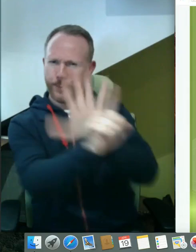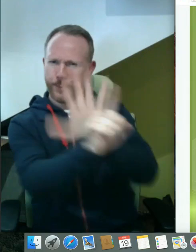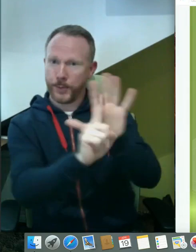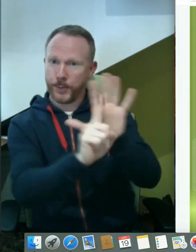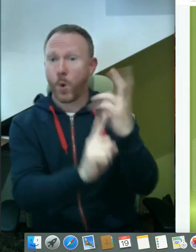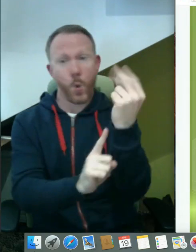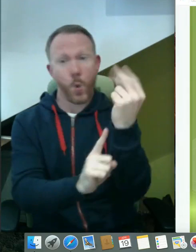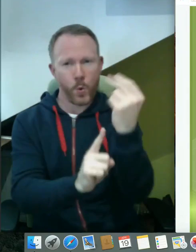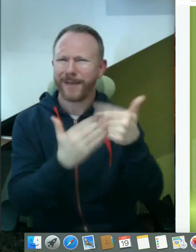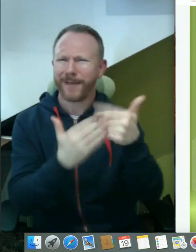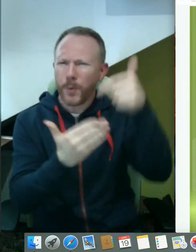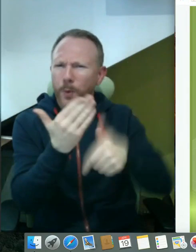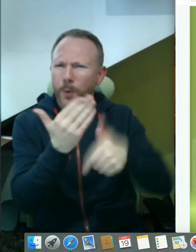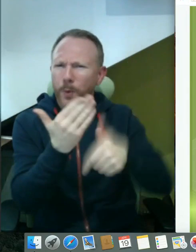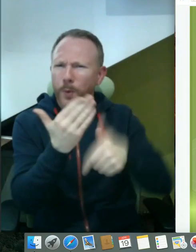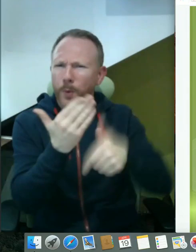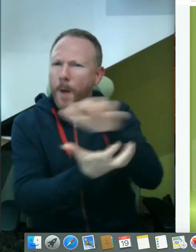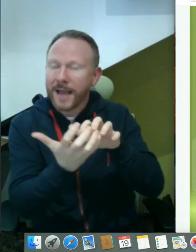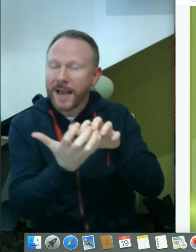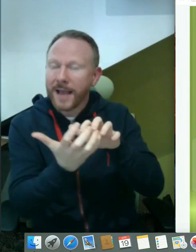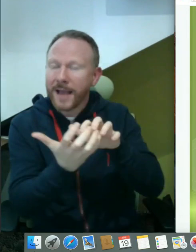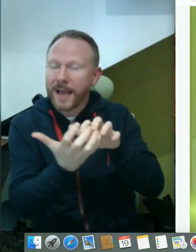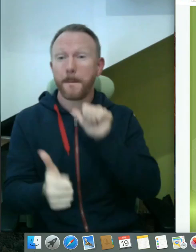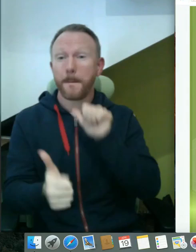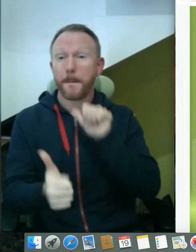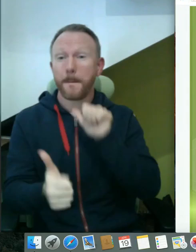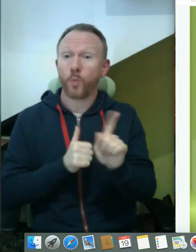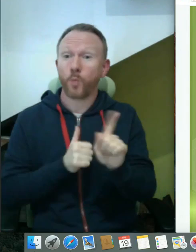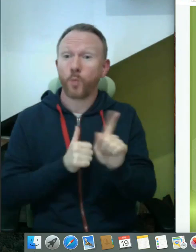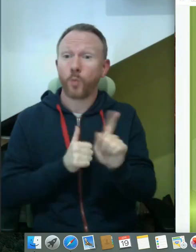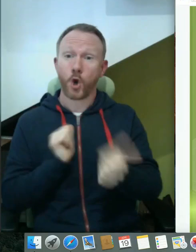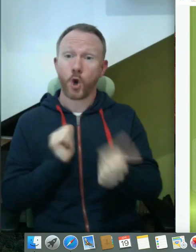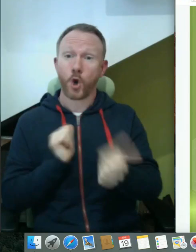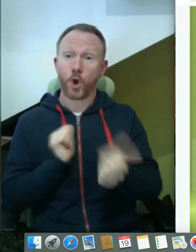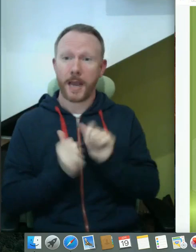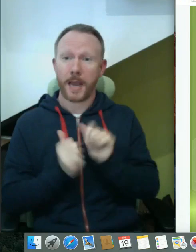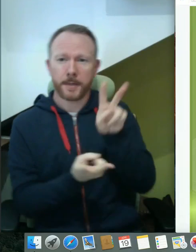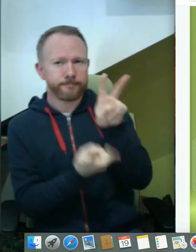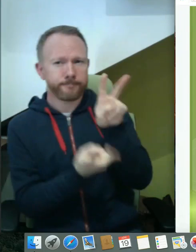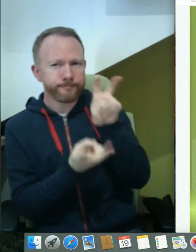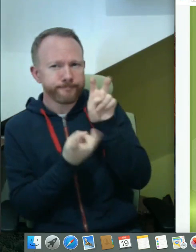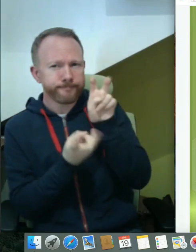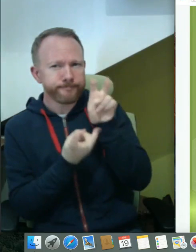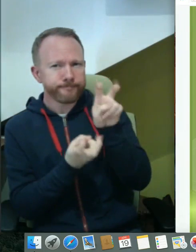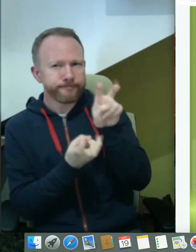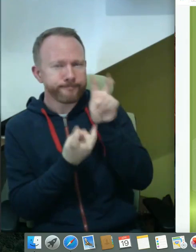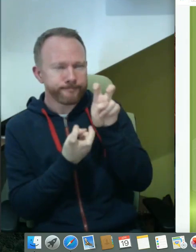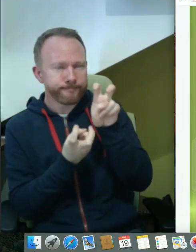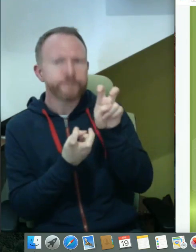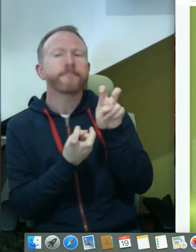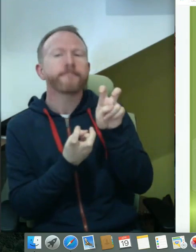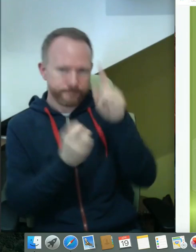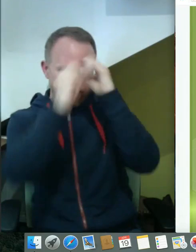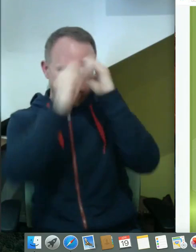However, as we all know, traditionally, sign language interpreters have sort of by